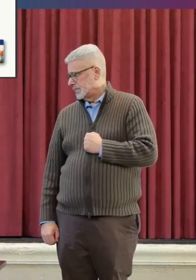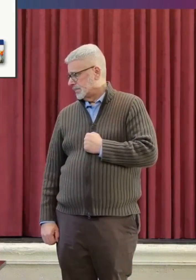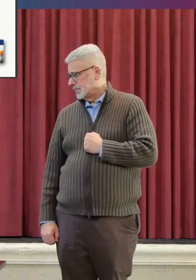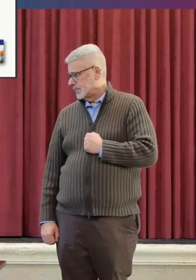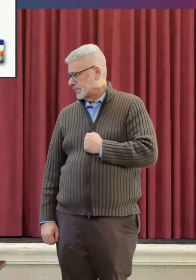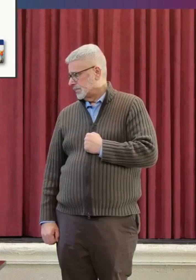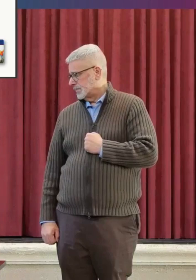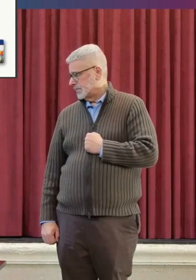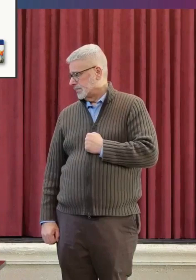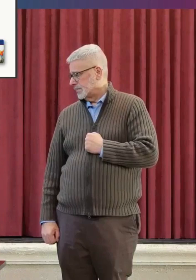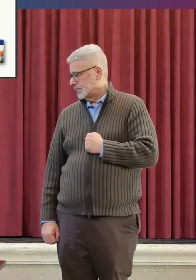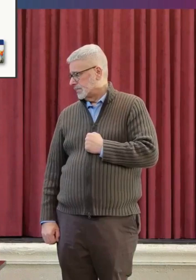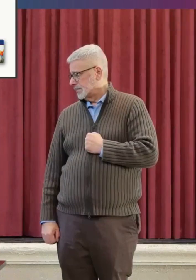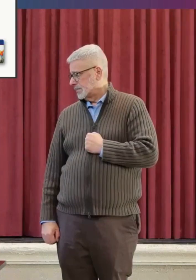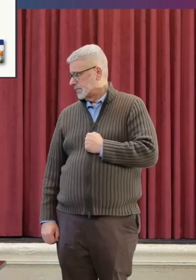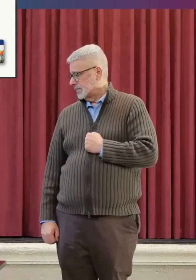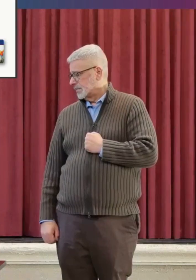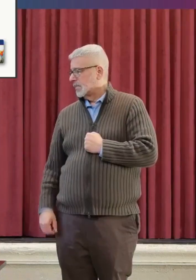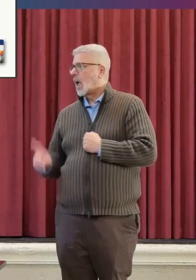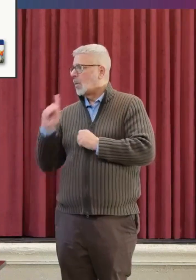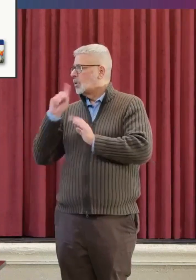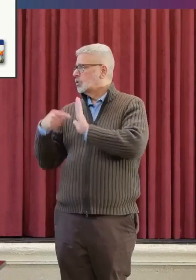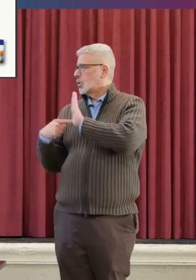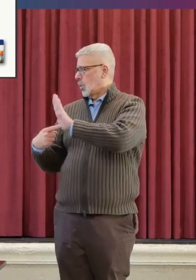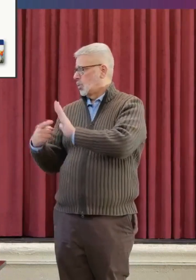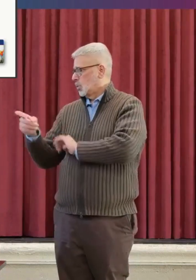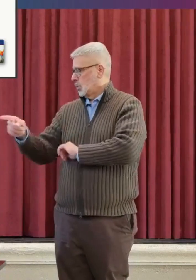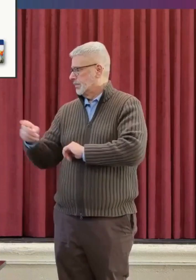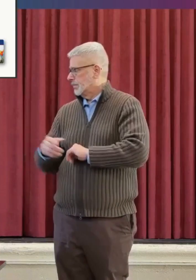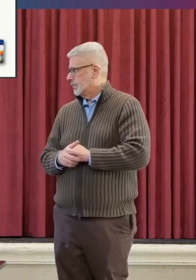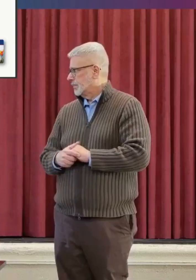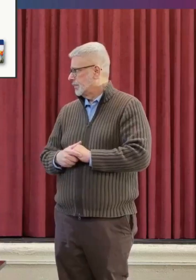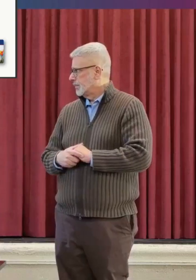So, let me show you,